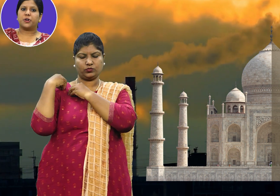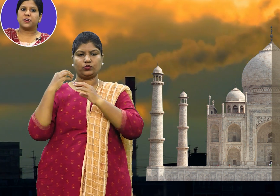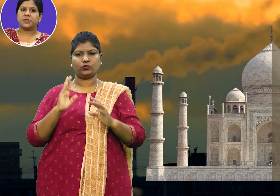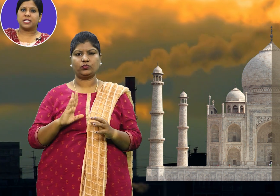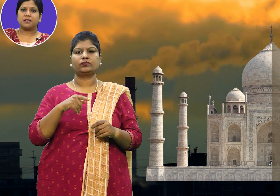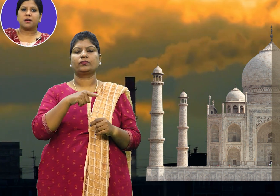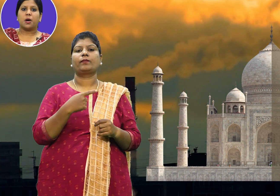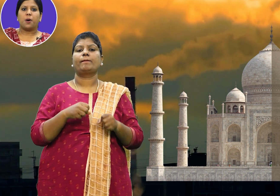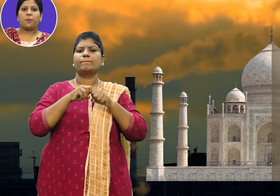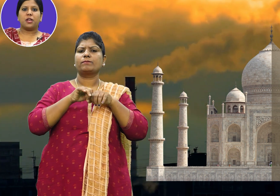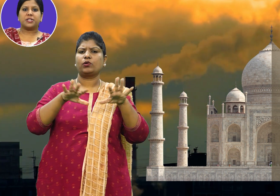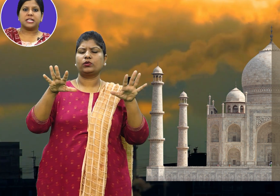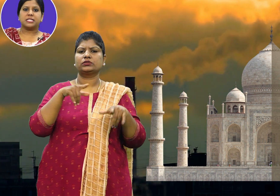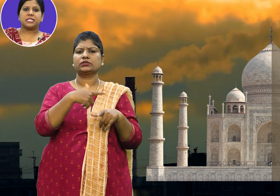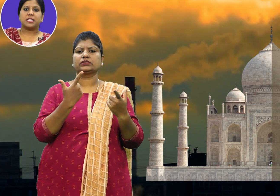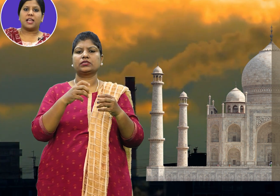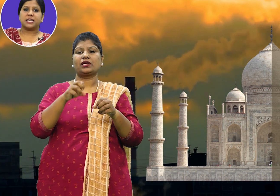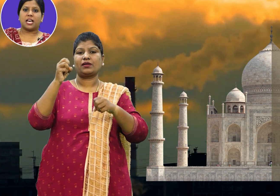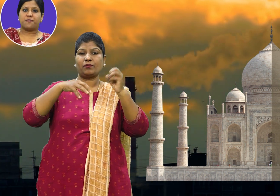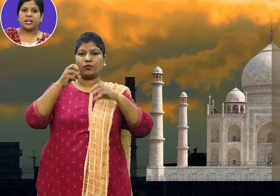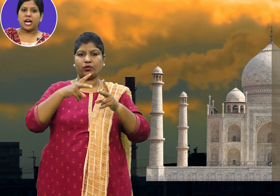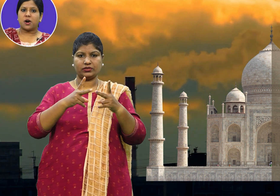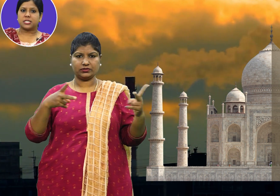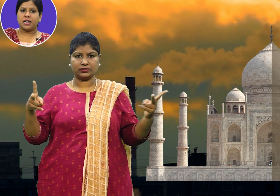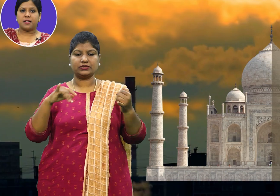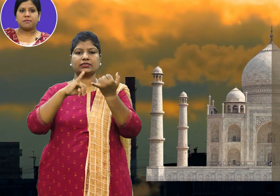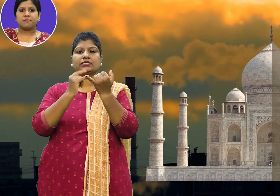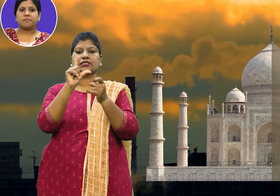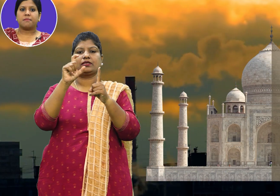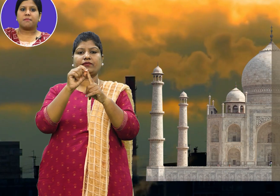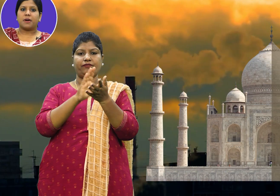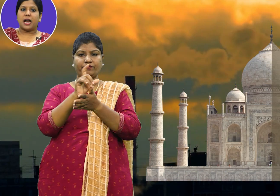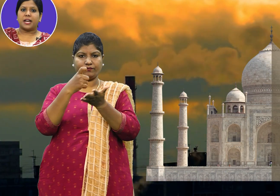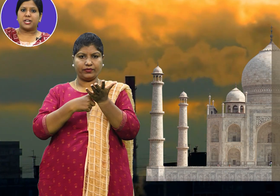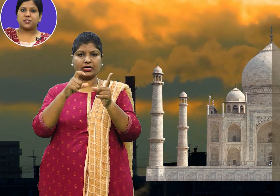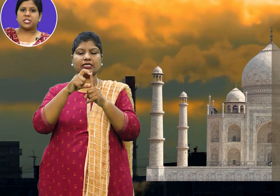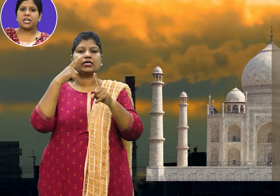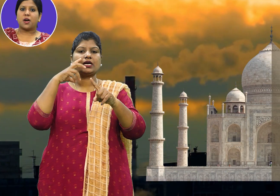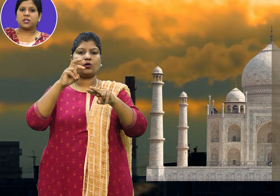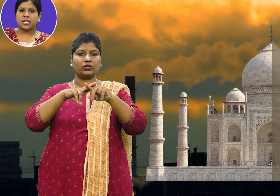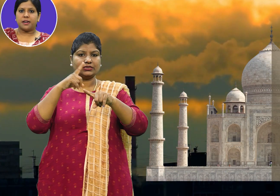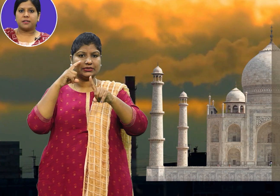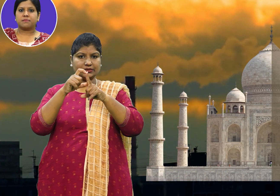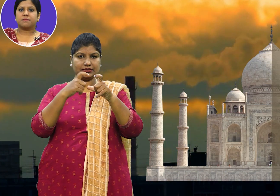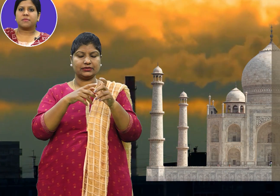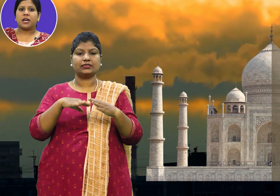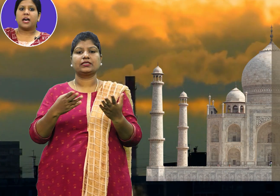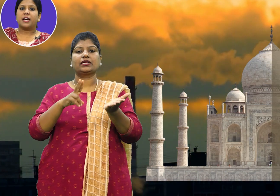for producing pollutants like sulfur dioxide and nitrogen